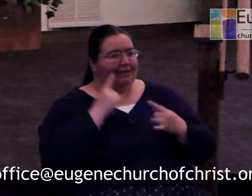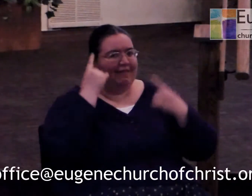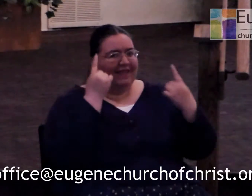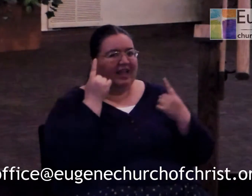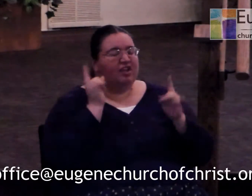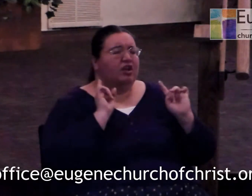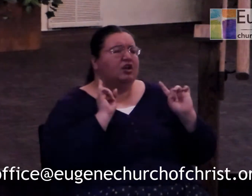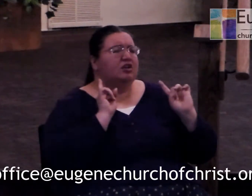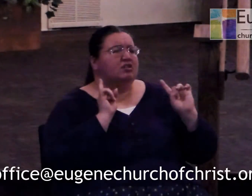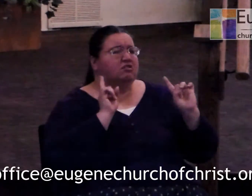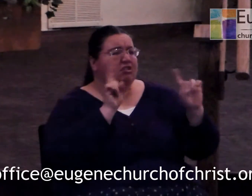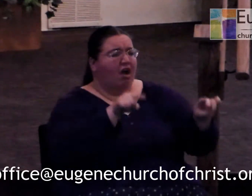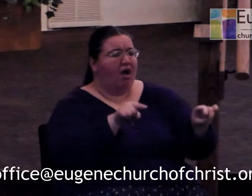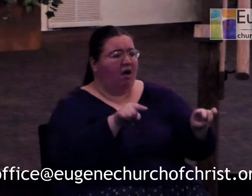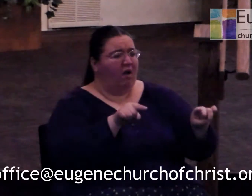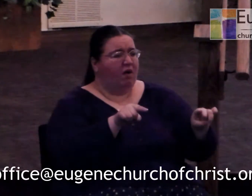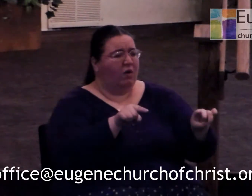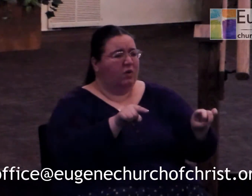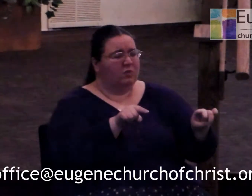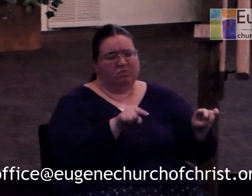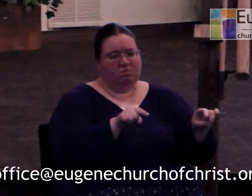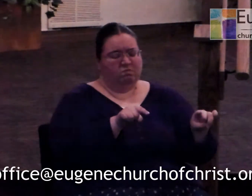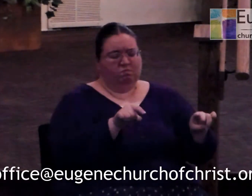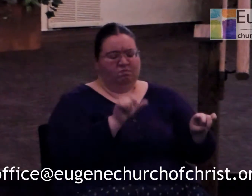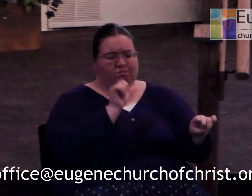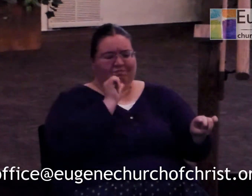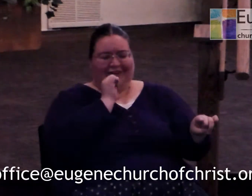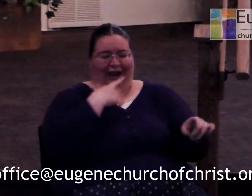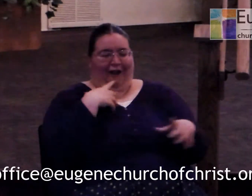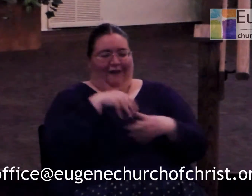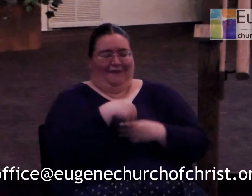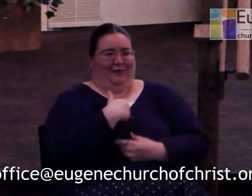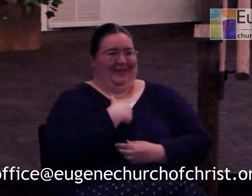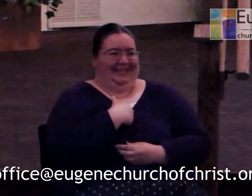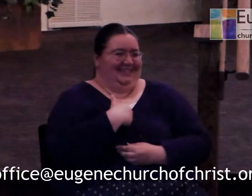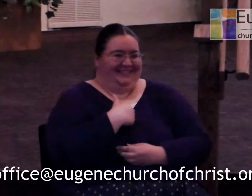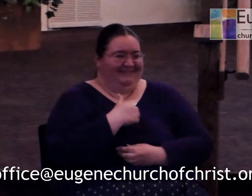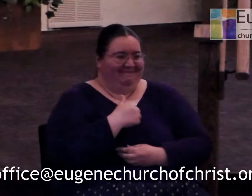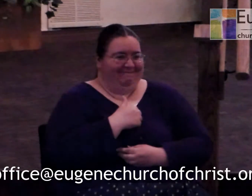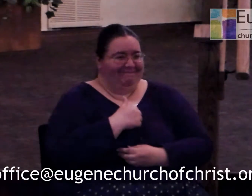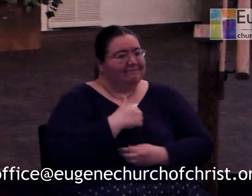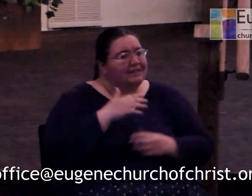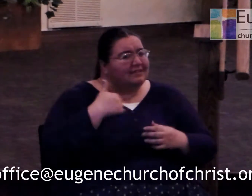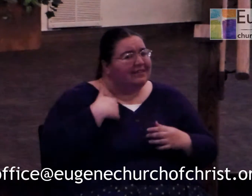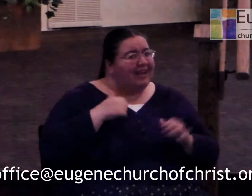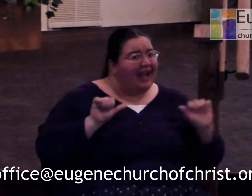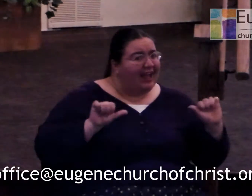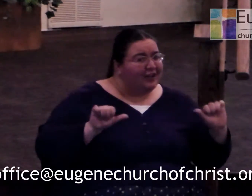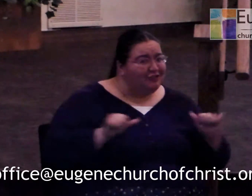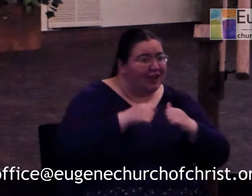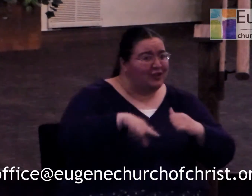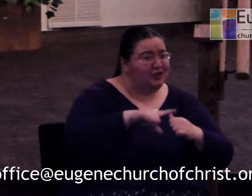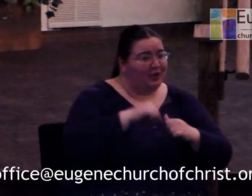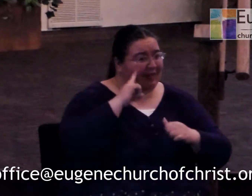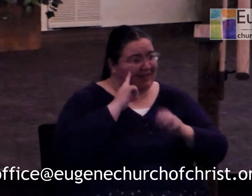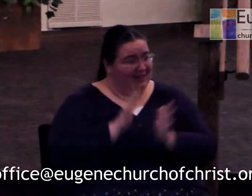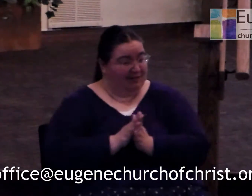in Scripture, that doesn't involve me so much. And I would challenge you, and I think Rainer challenges really well within this chapter of the